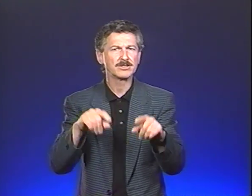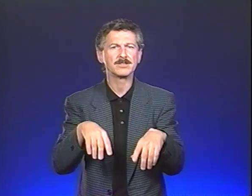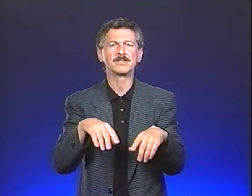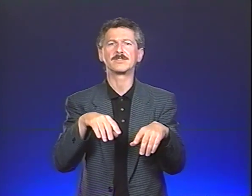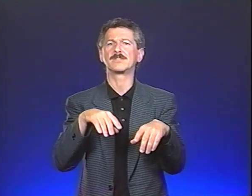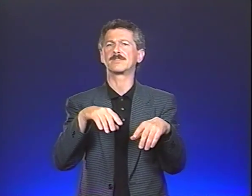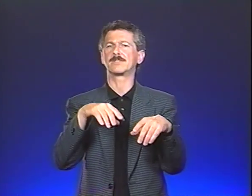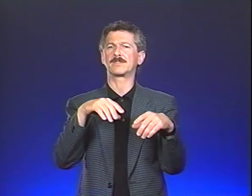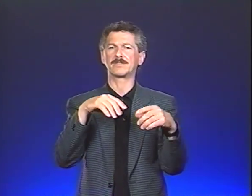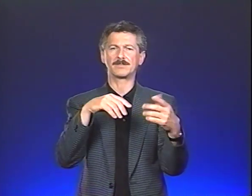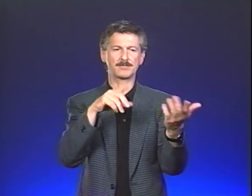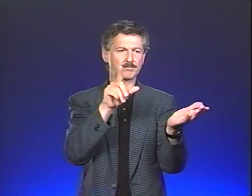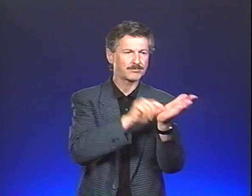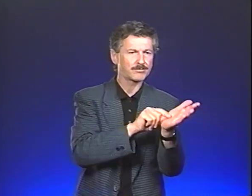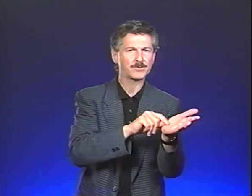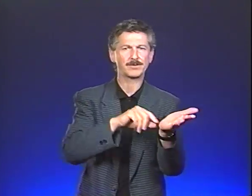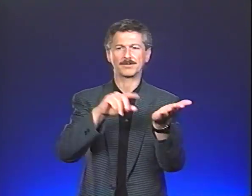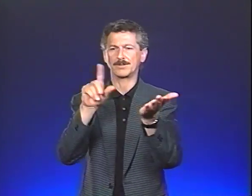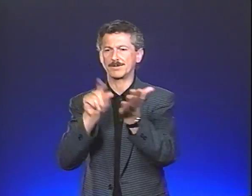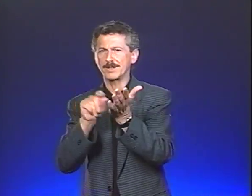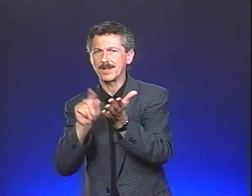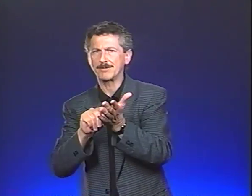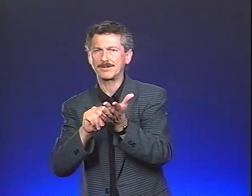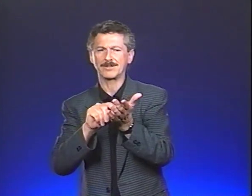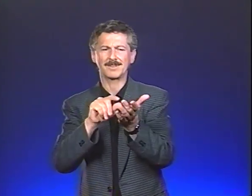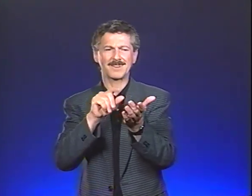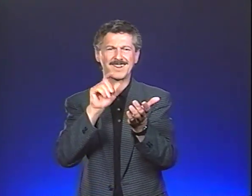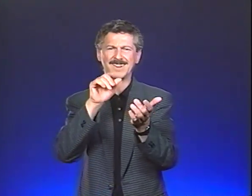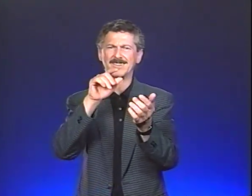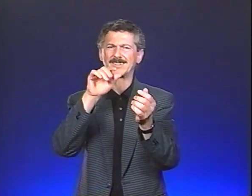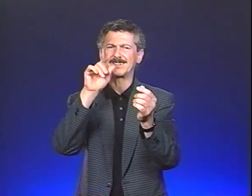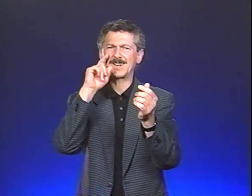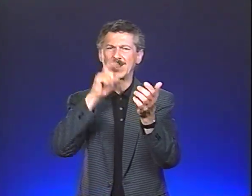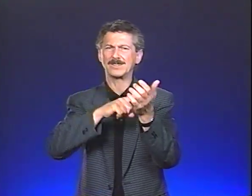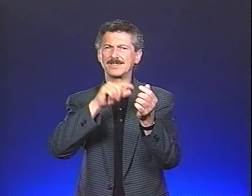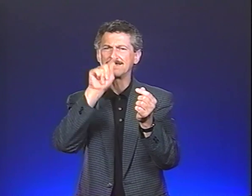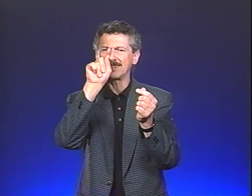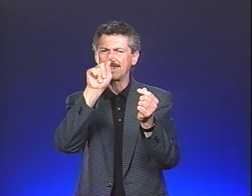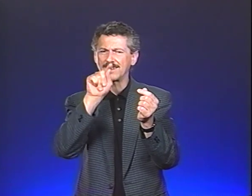window and open window, print and newspaper.